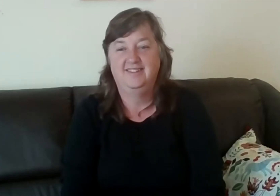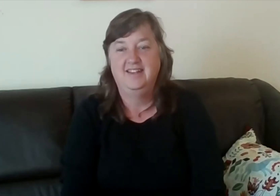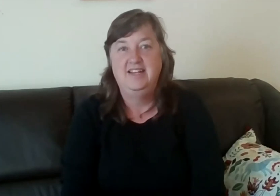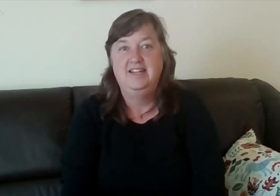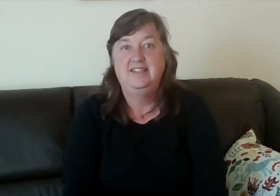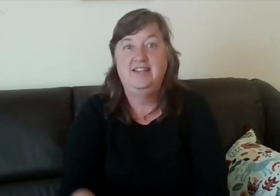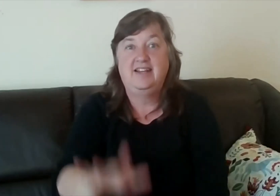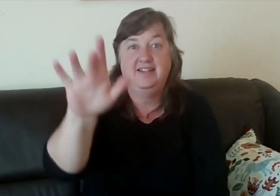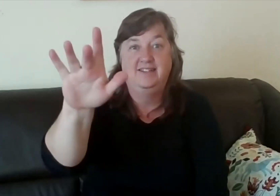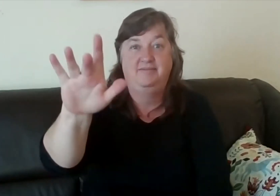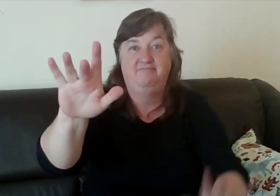Sick.